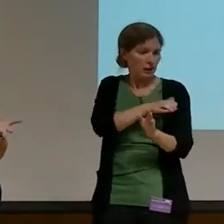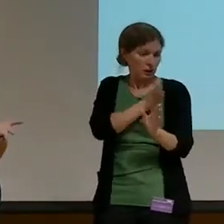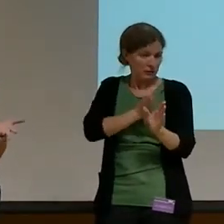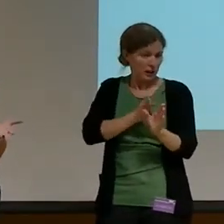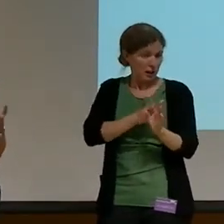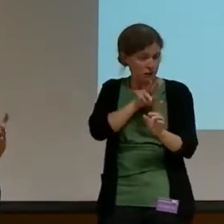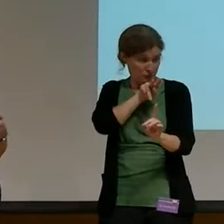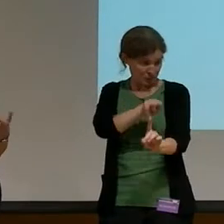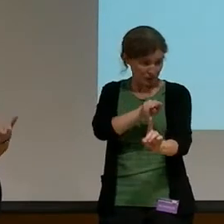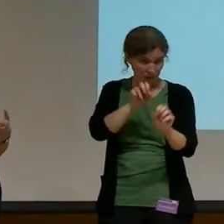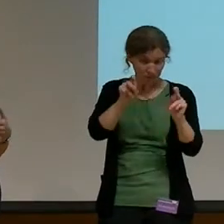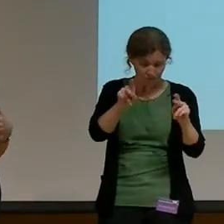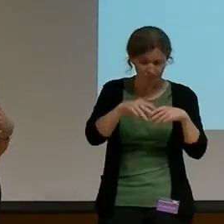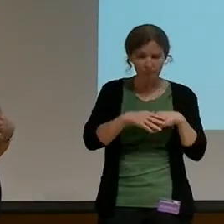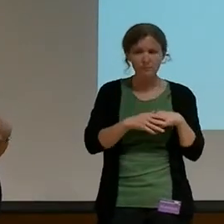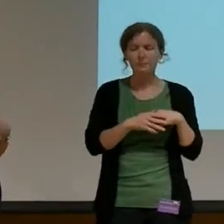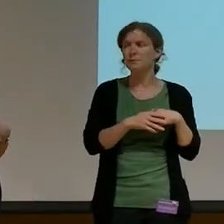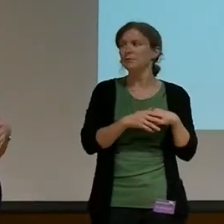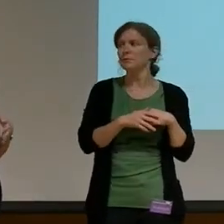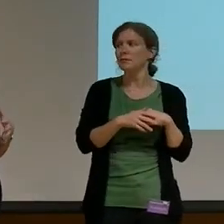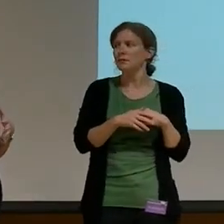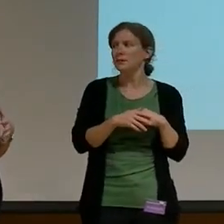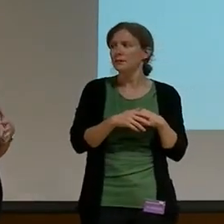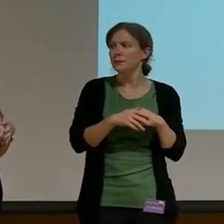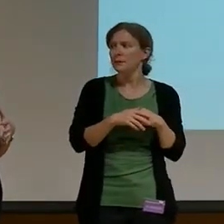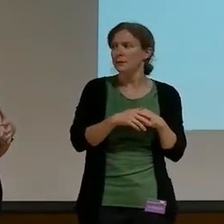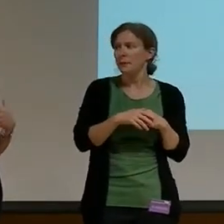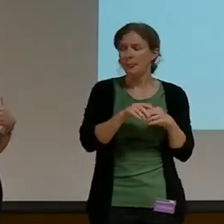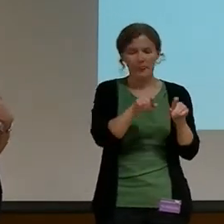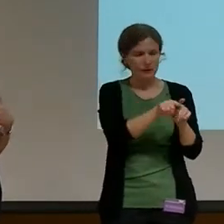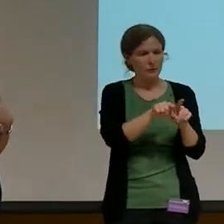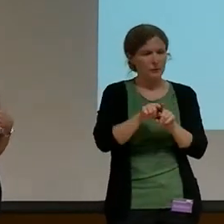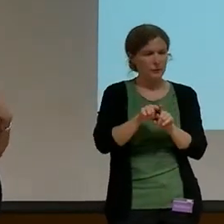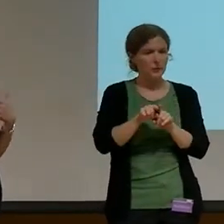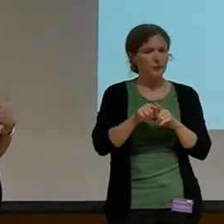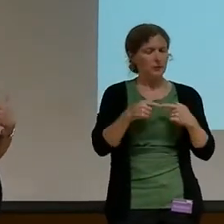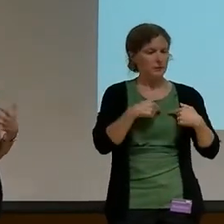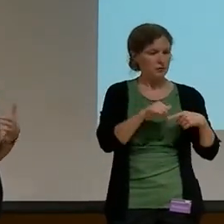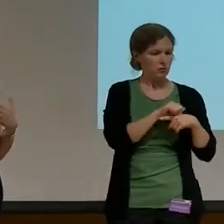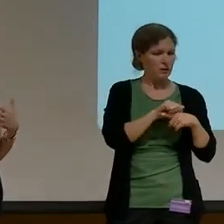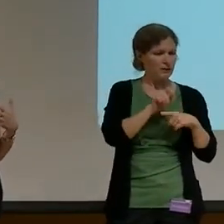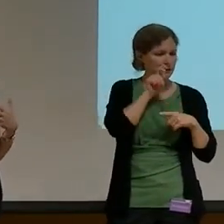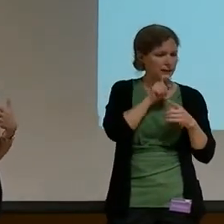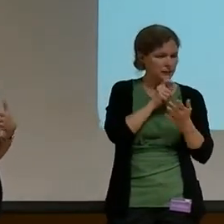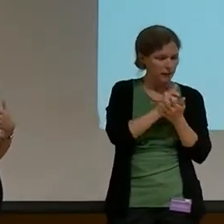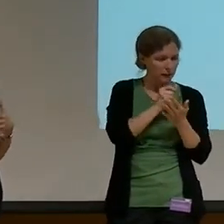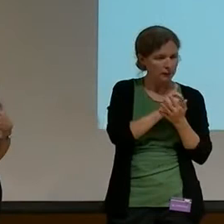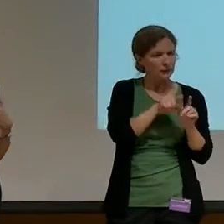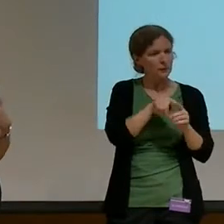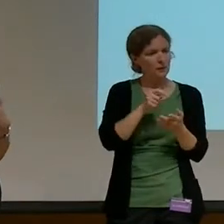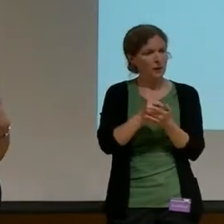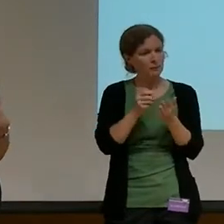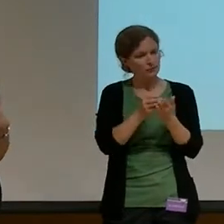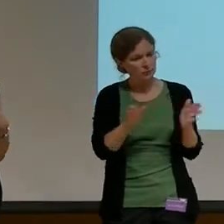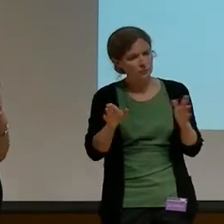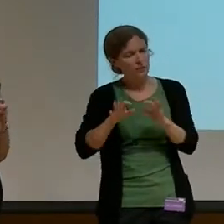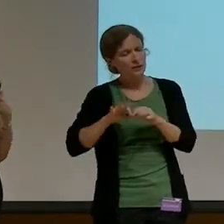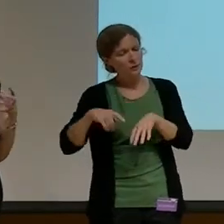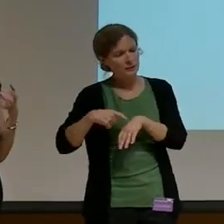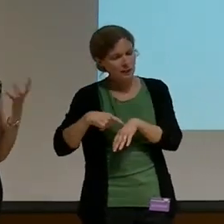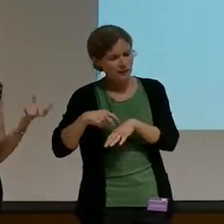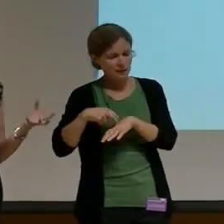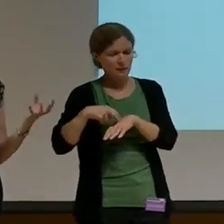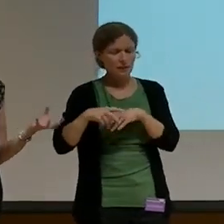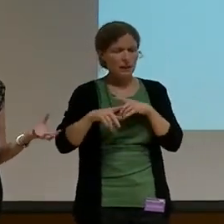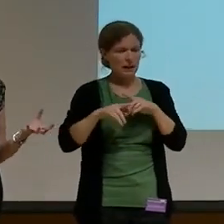Does that make sense? And so coming at it also from having training as a sex therapist and also as a therapist in anxiety and that kind of